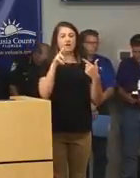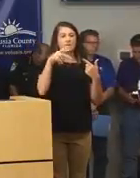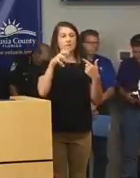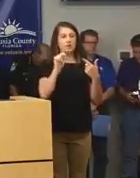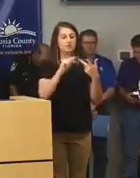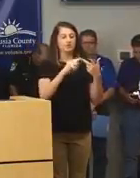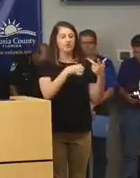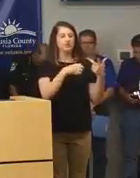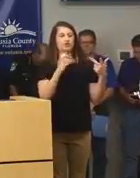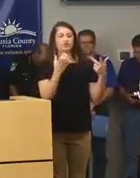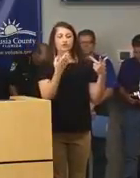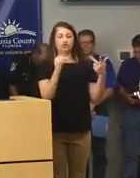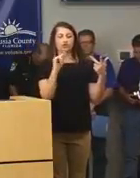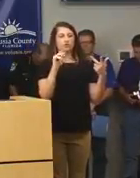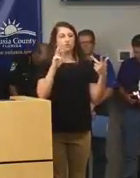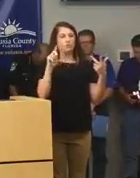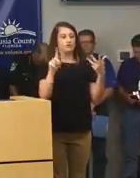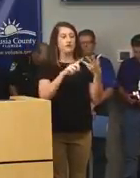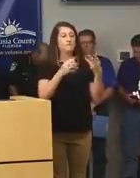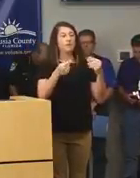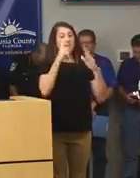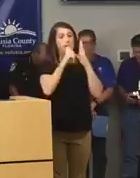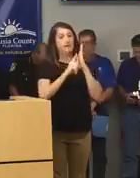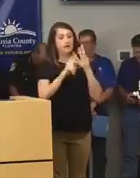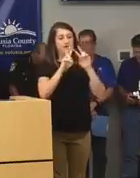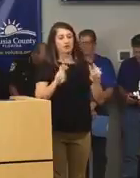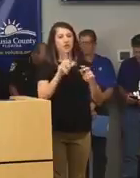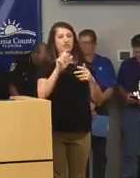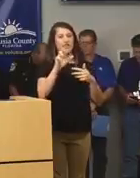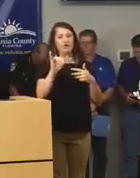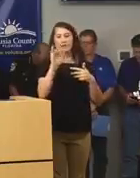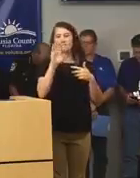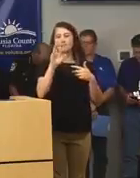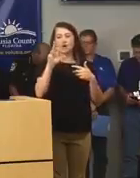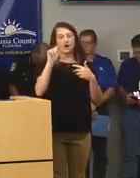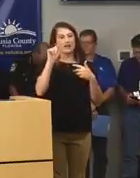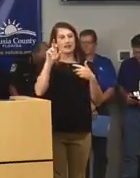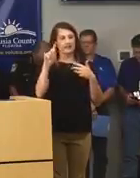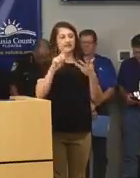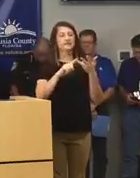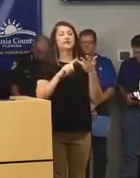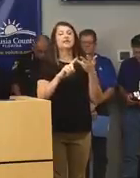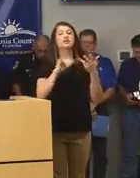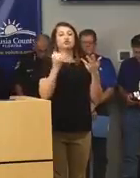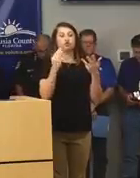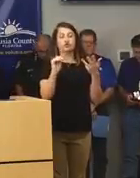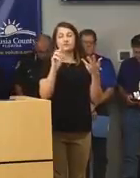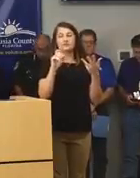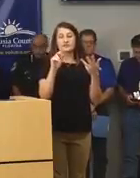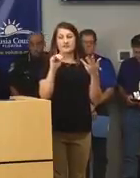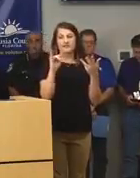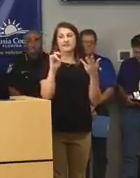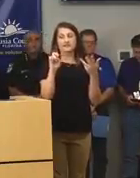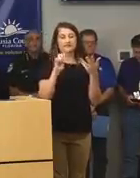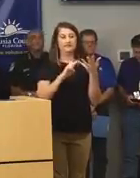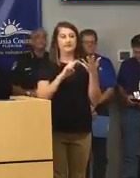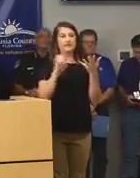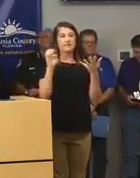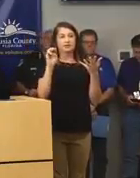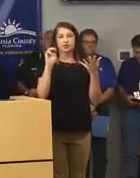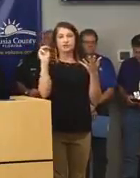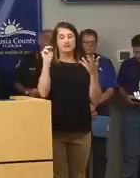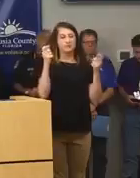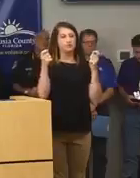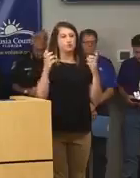County Sheriff Mike Chitwood, Property Appraiser Larry Bartlett, County Manager Jim Deneen, Emergency Management Director Jim